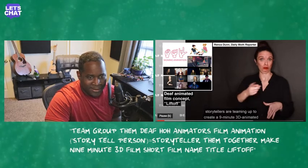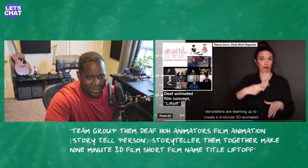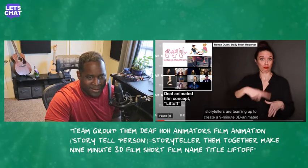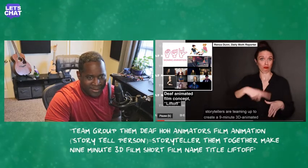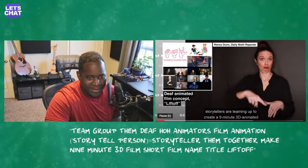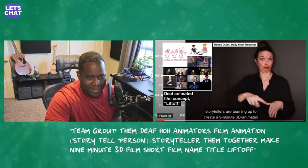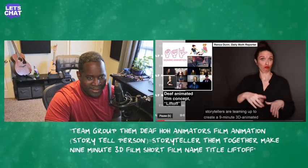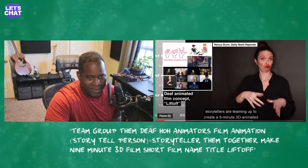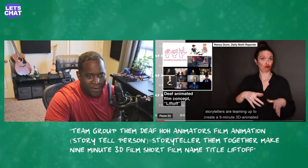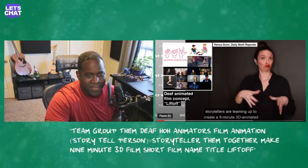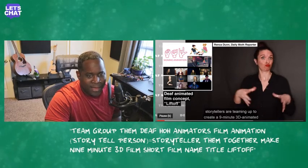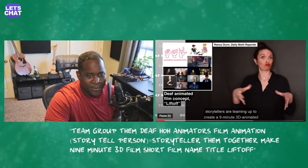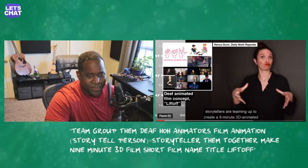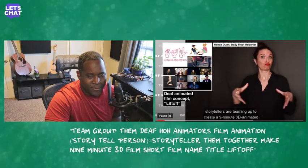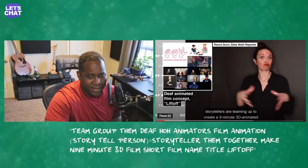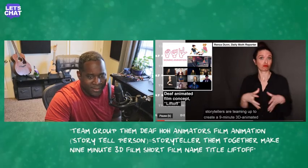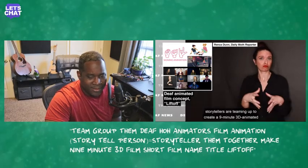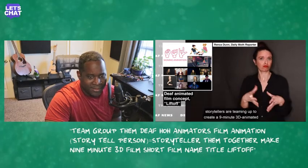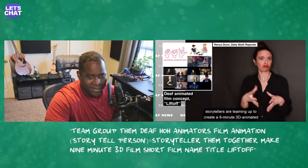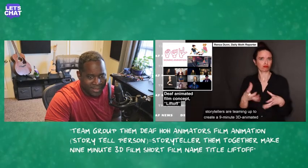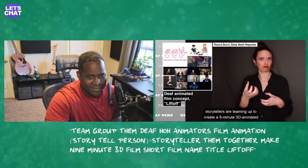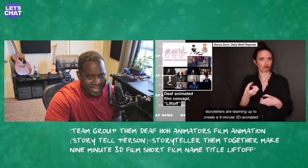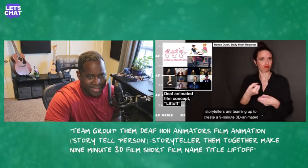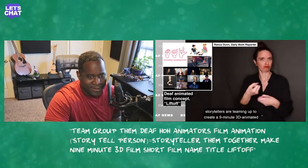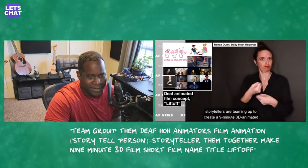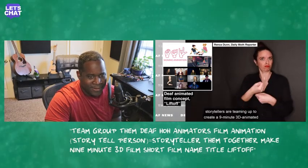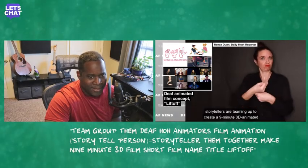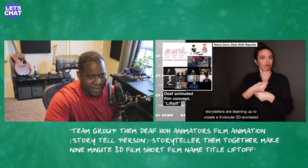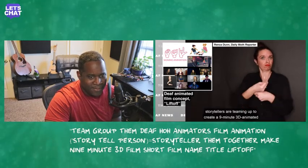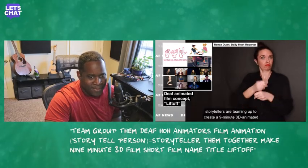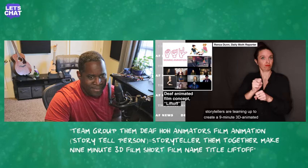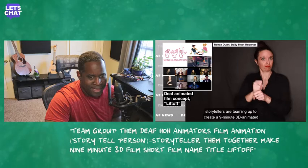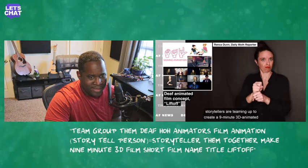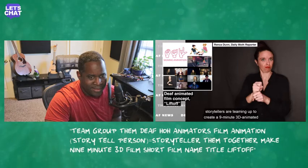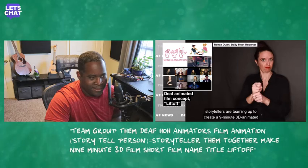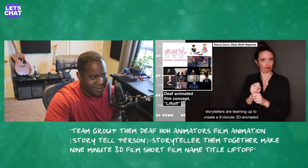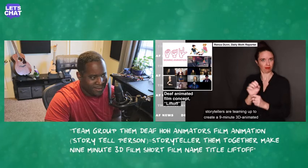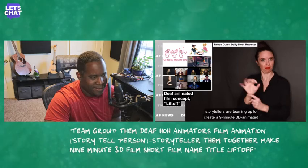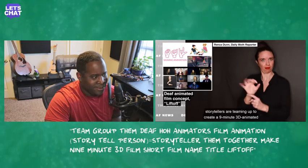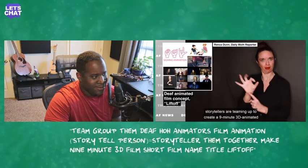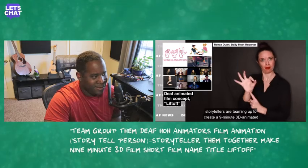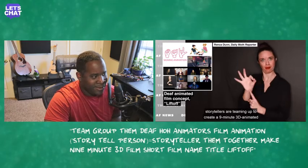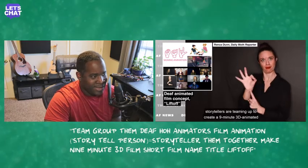together. Oh, that whole group. Together make